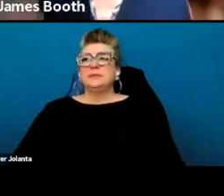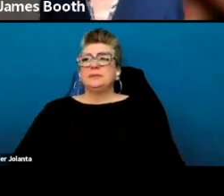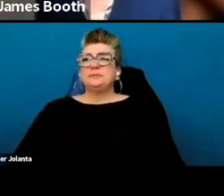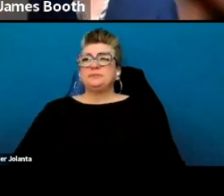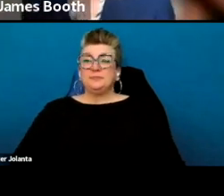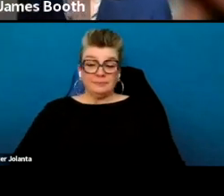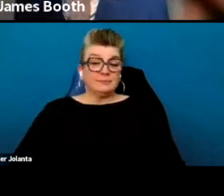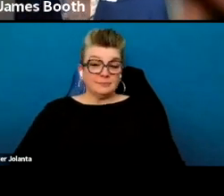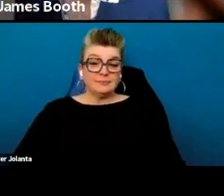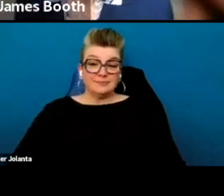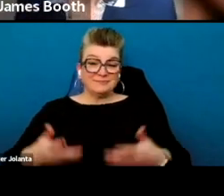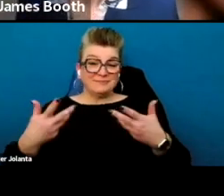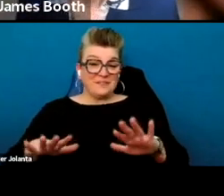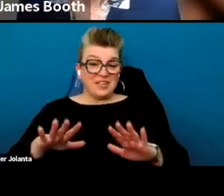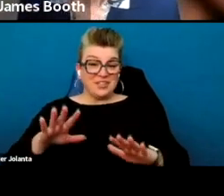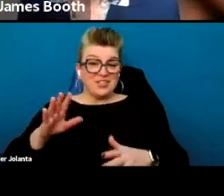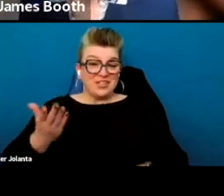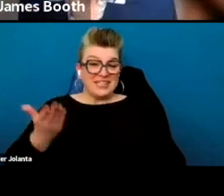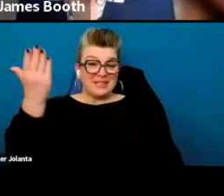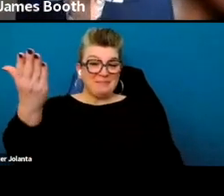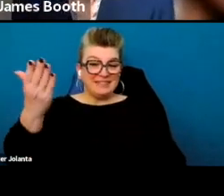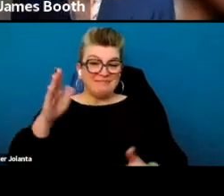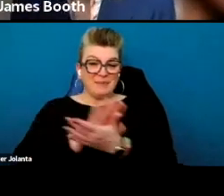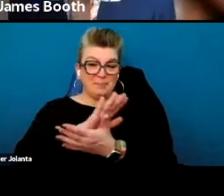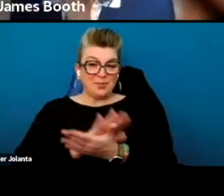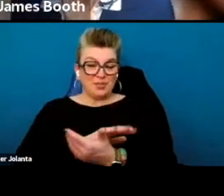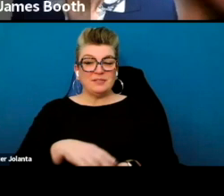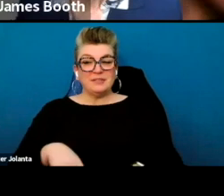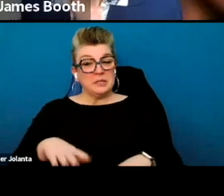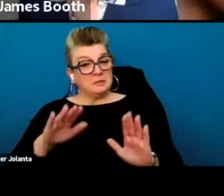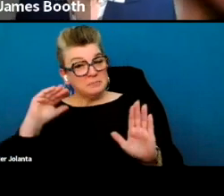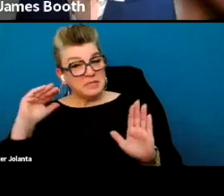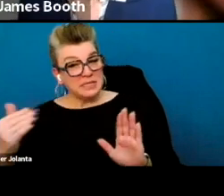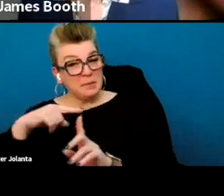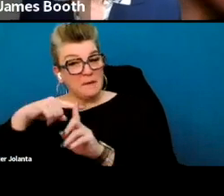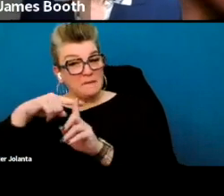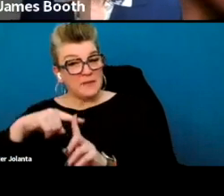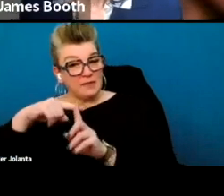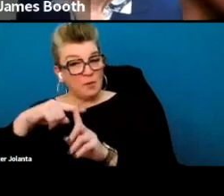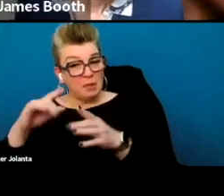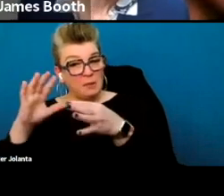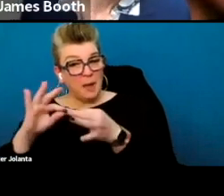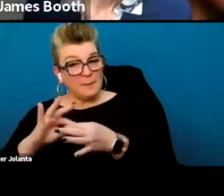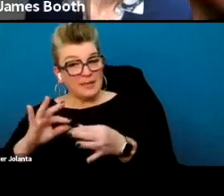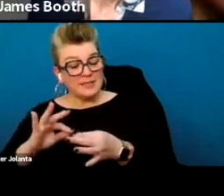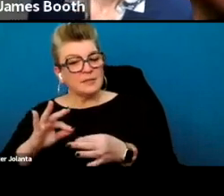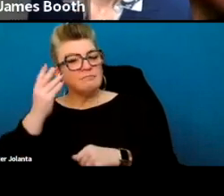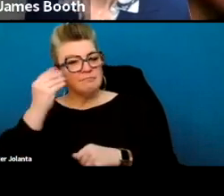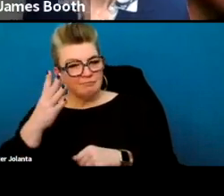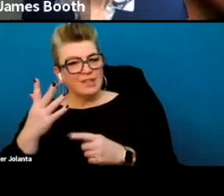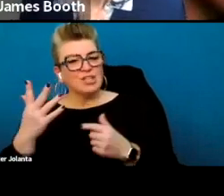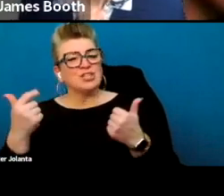We actually have submitted this paper and we've gotten comments, favorable comments, but challenging ones. So we're in